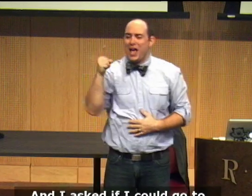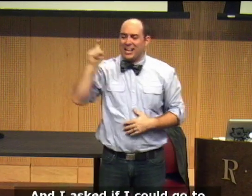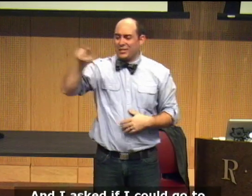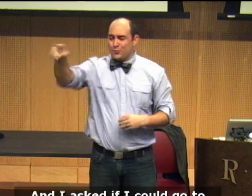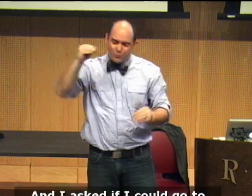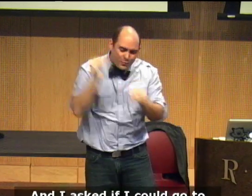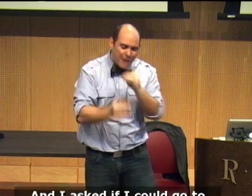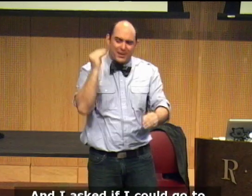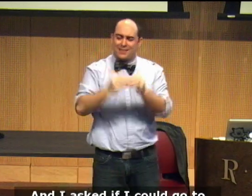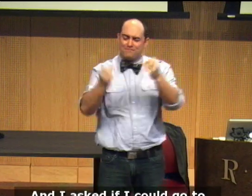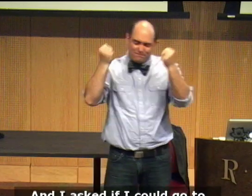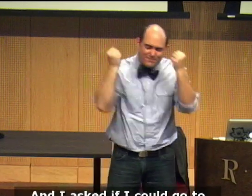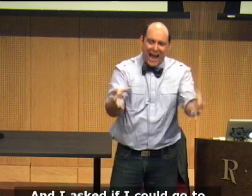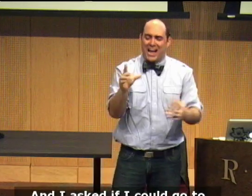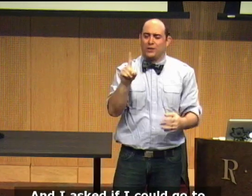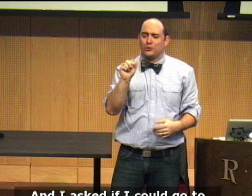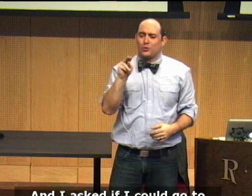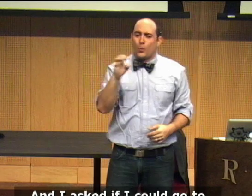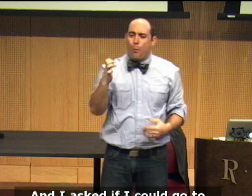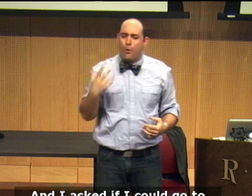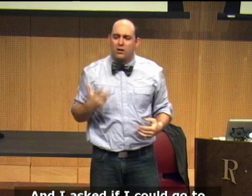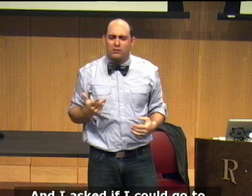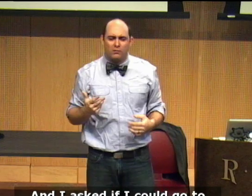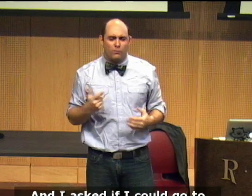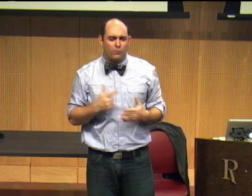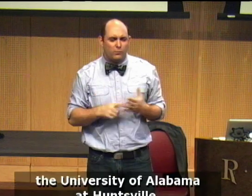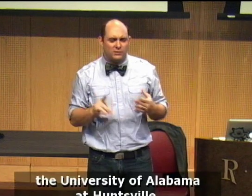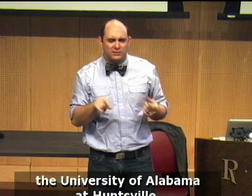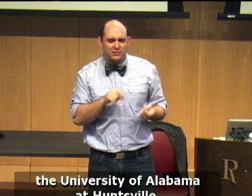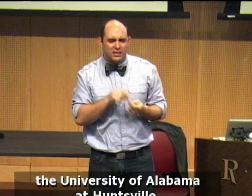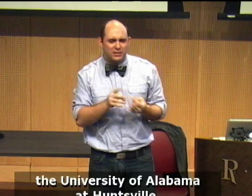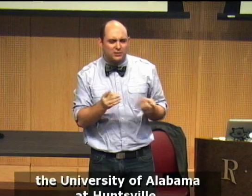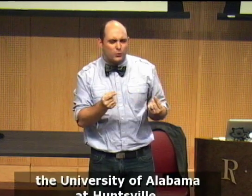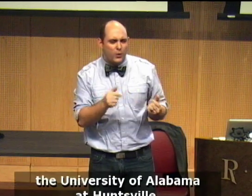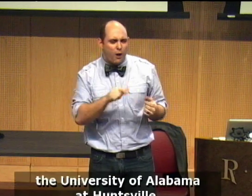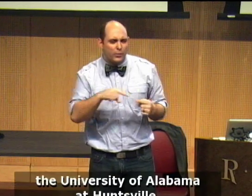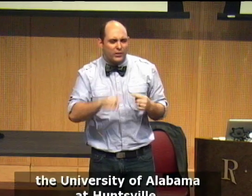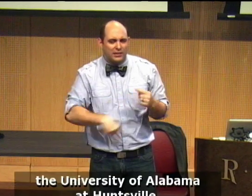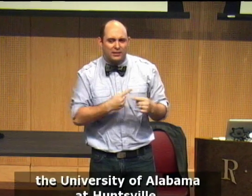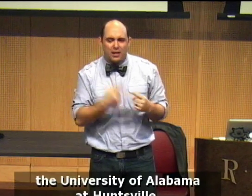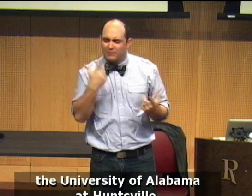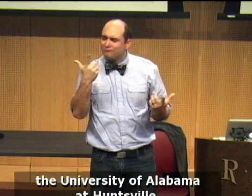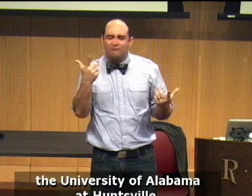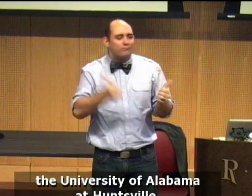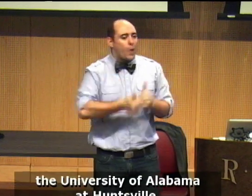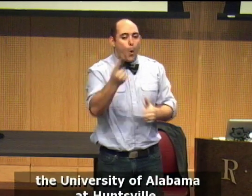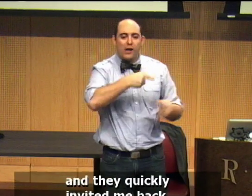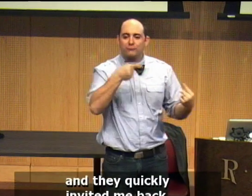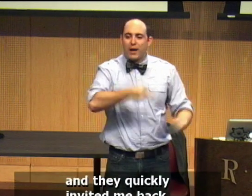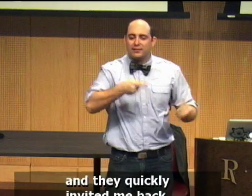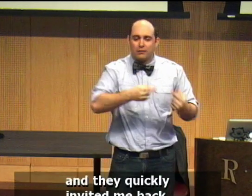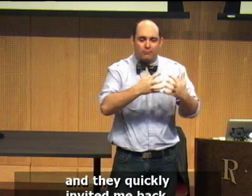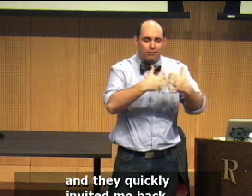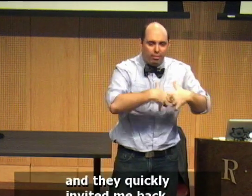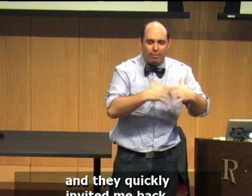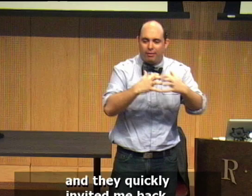And I asked if I could go to the University of Alabama at Huntsville. And